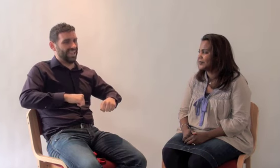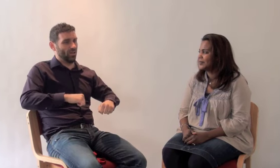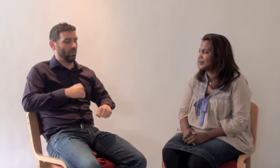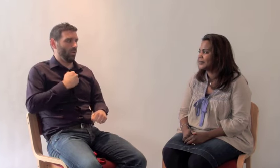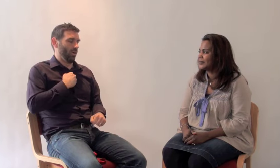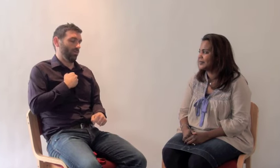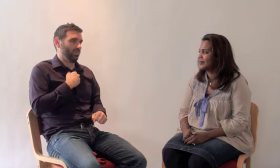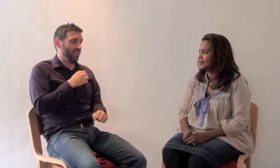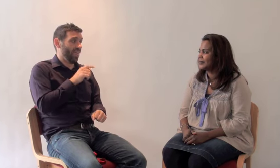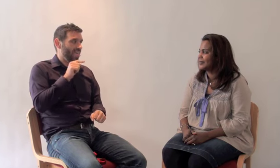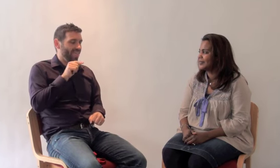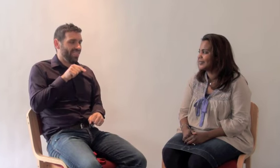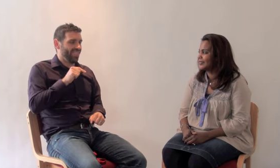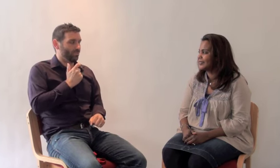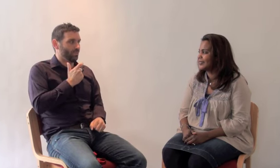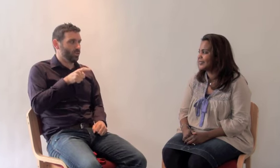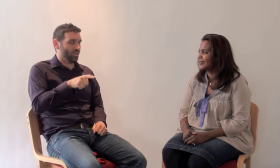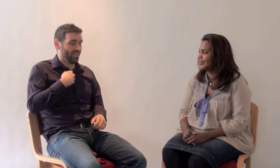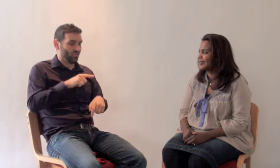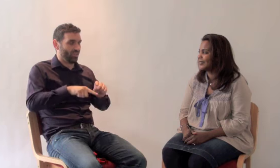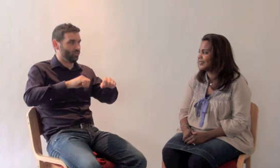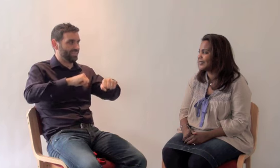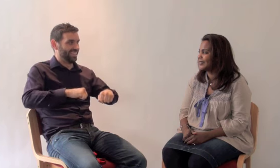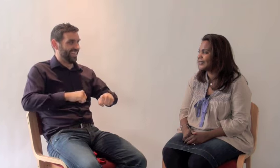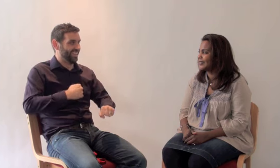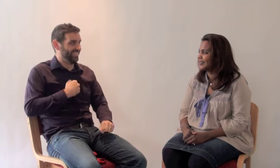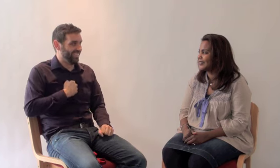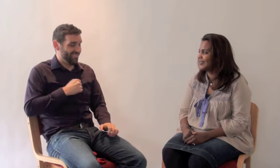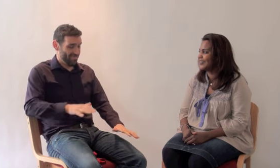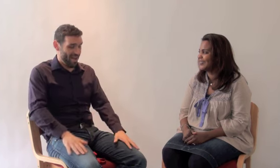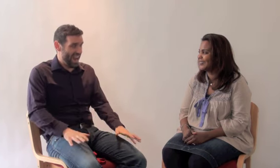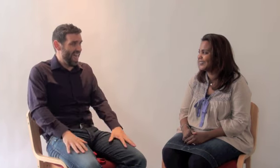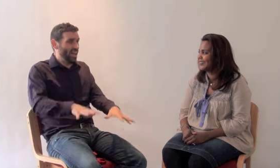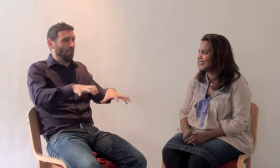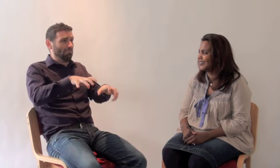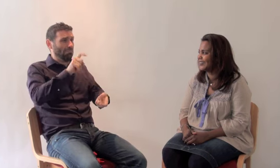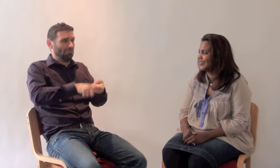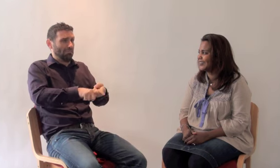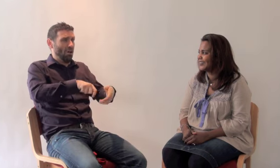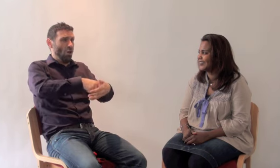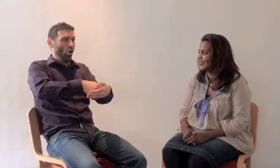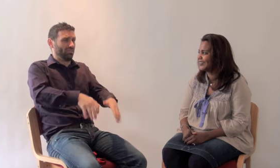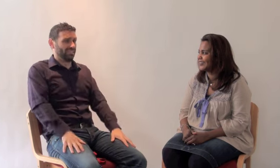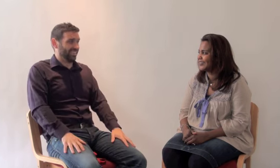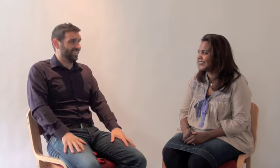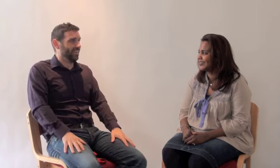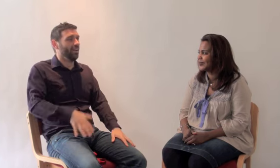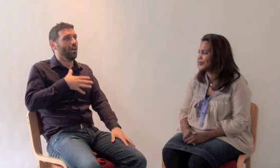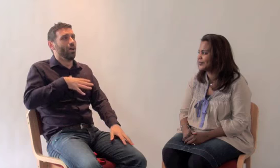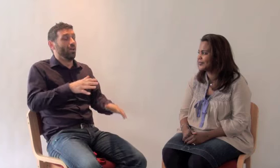water. And when I sat down, and that was quite amusing actually, when I tried to sit down, my legs had just frozen up